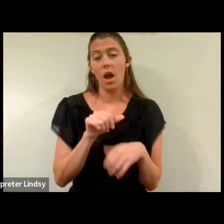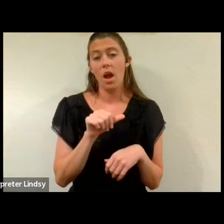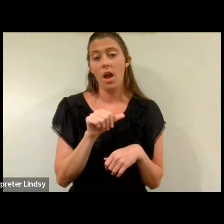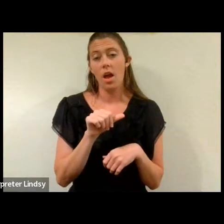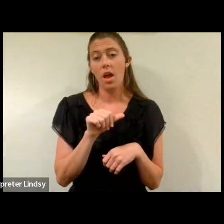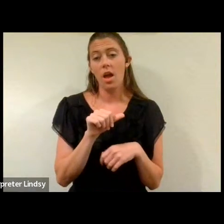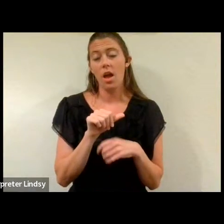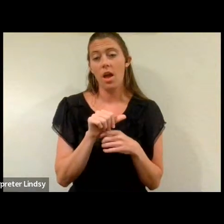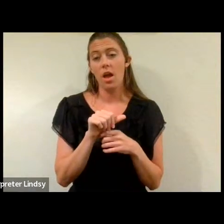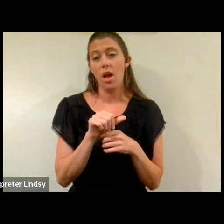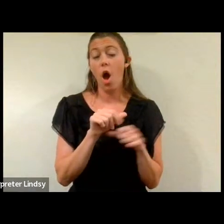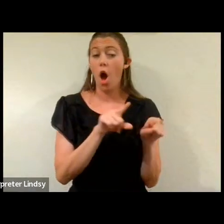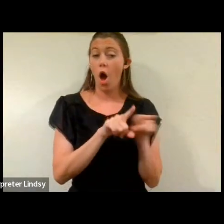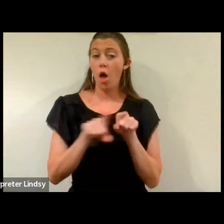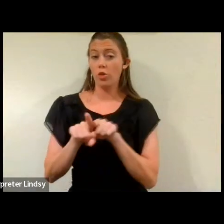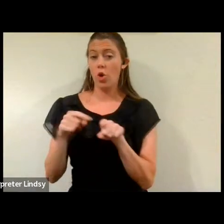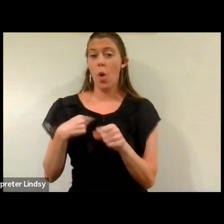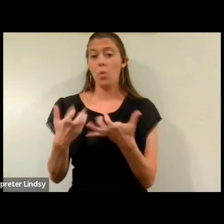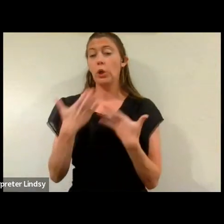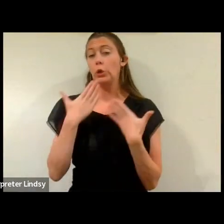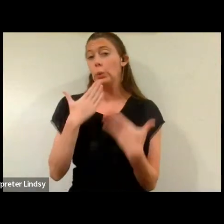to thank public health. I want to thank,